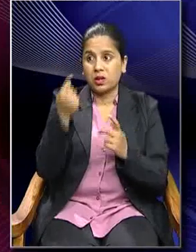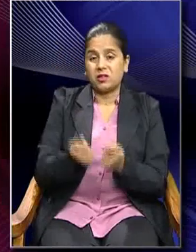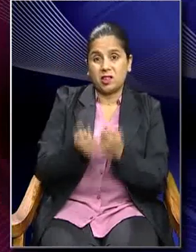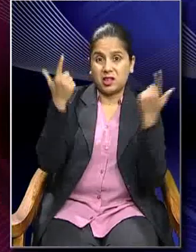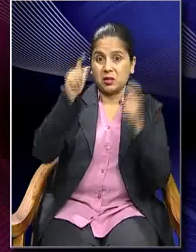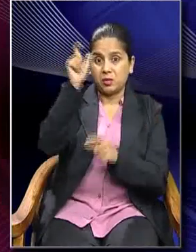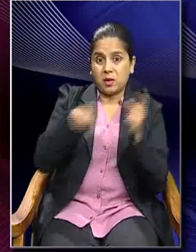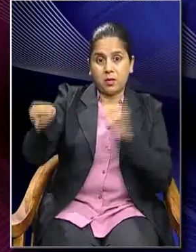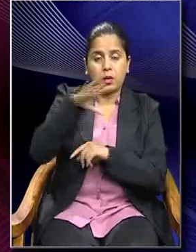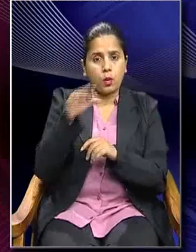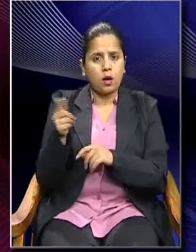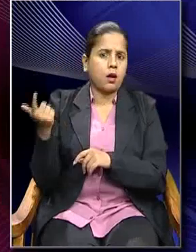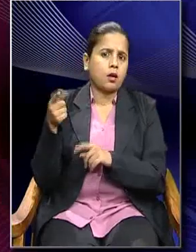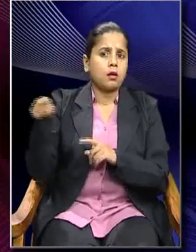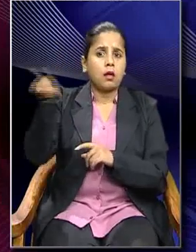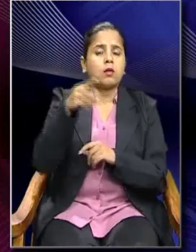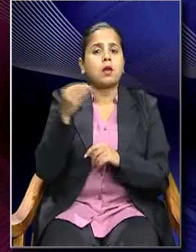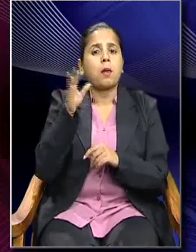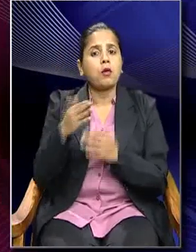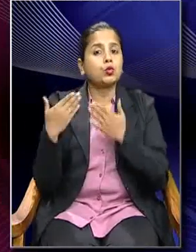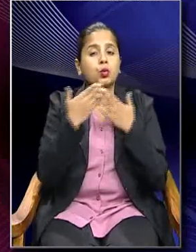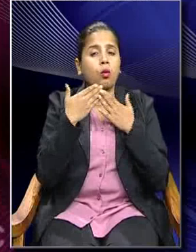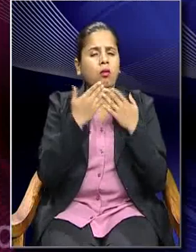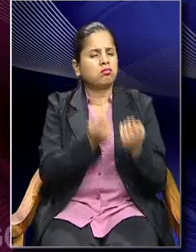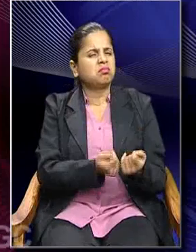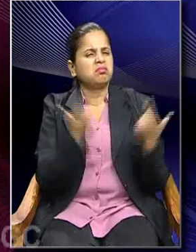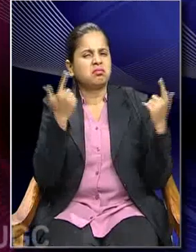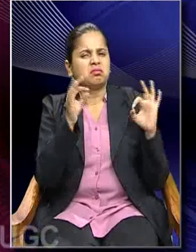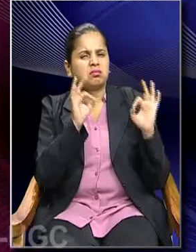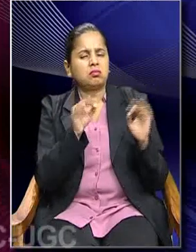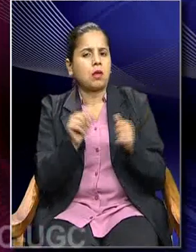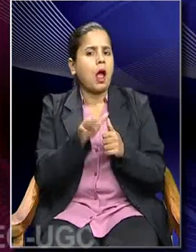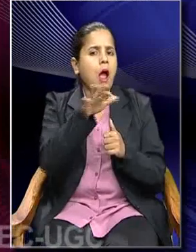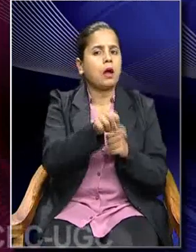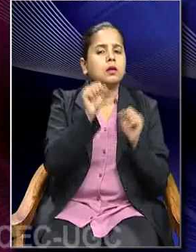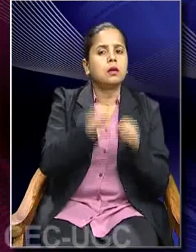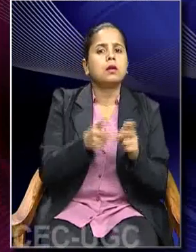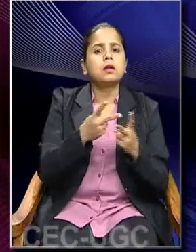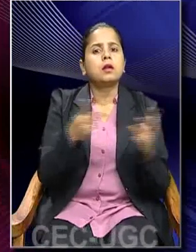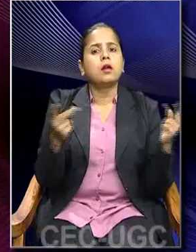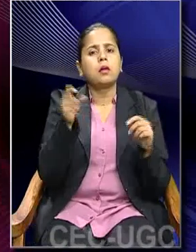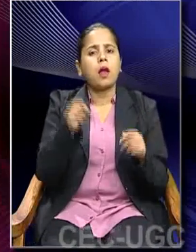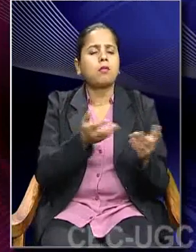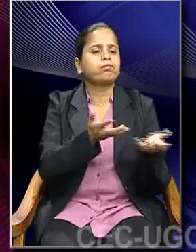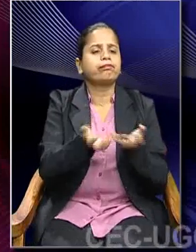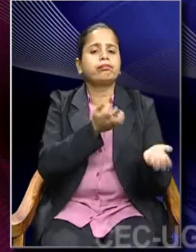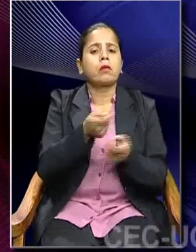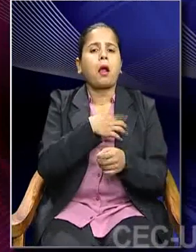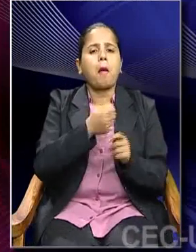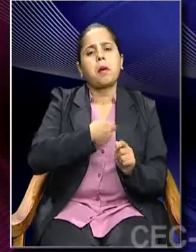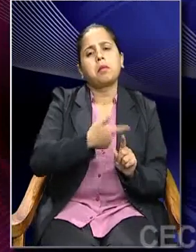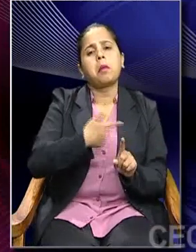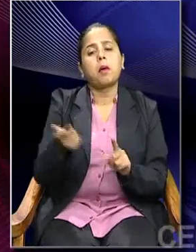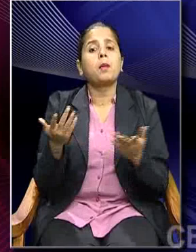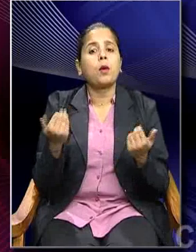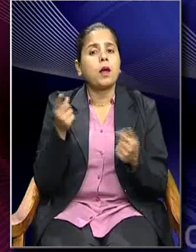class go to a certain kind of school. They have access to certain kind of market. So, how are they being able